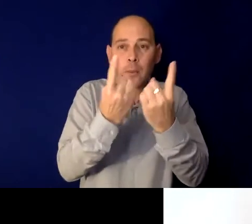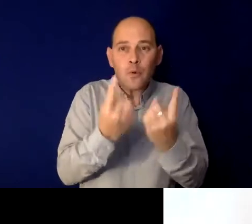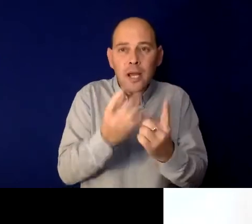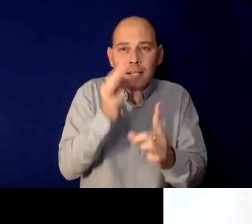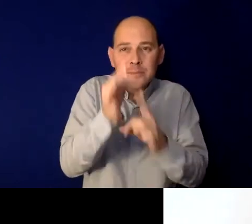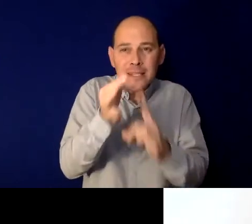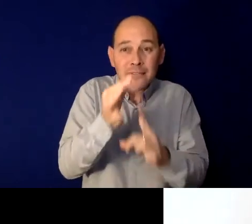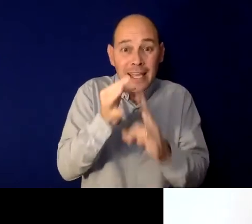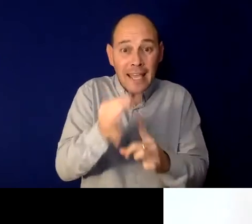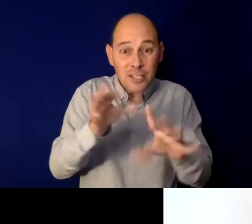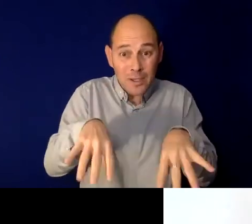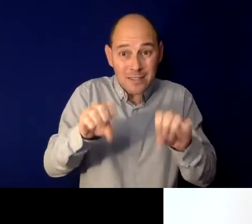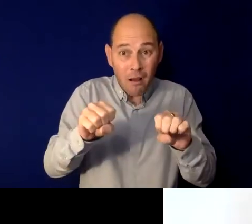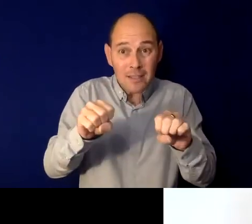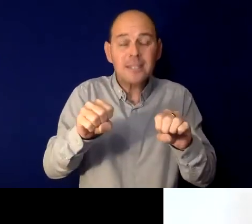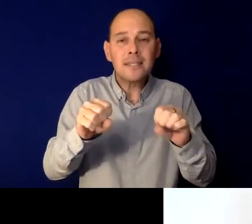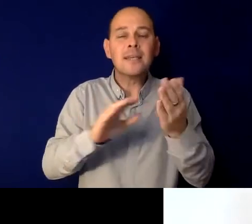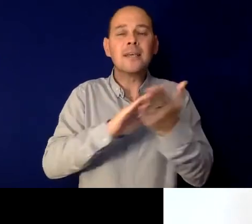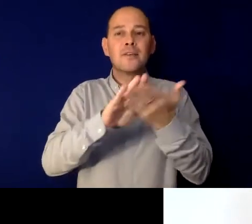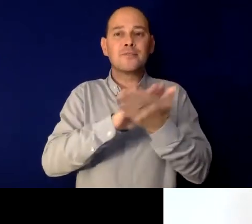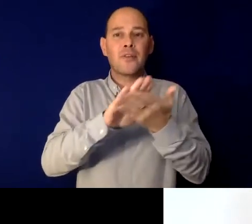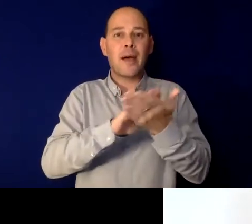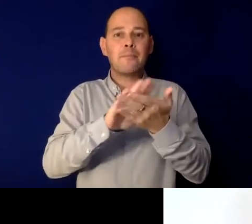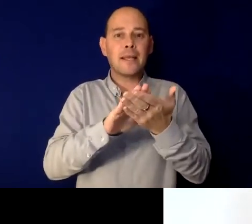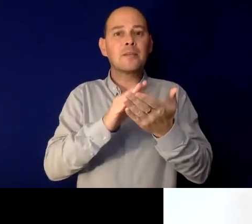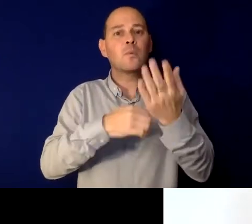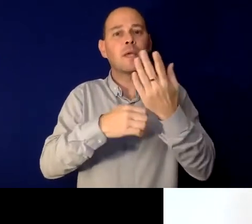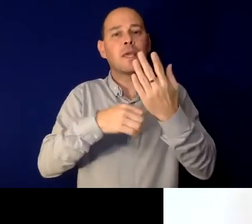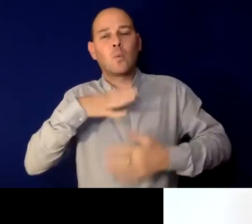product list, so that to smooth and